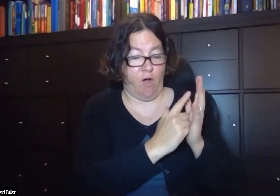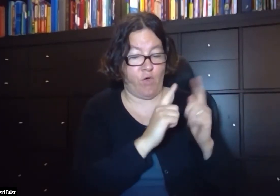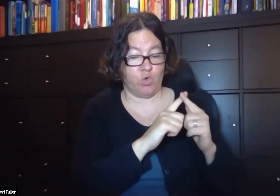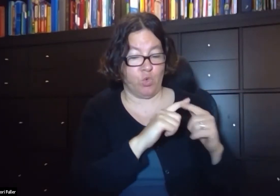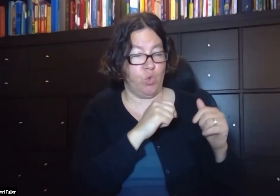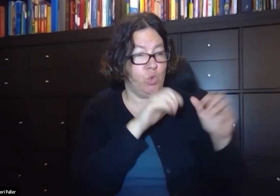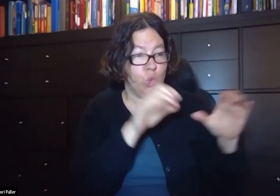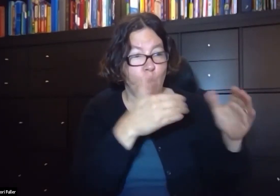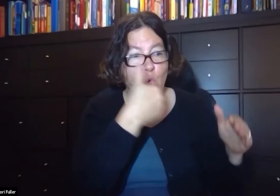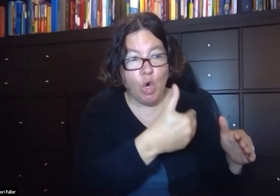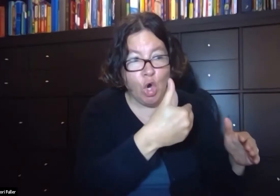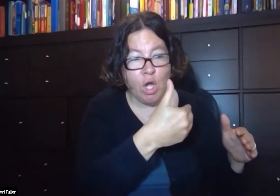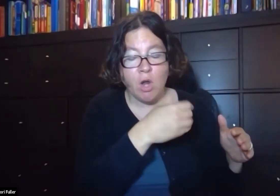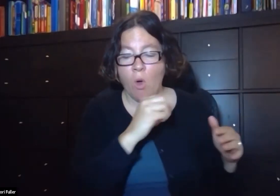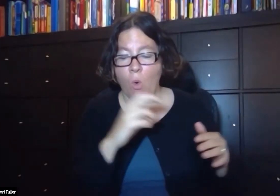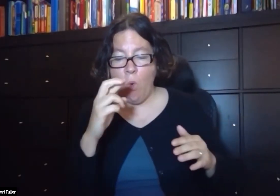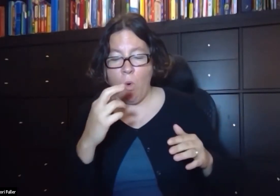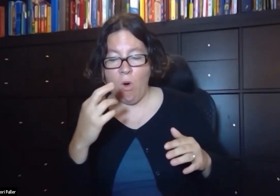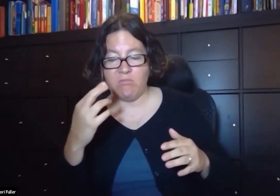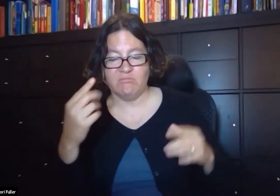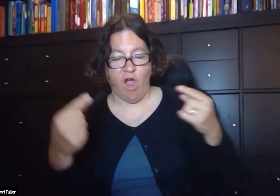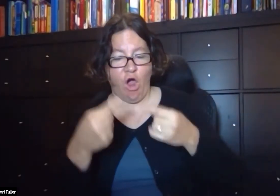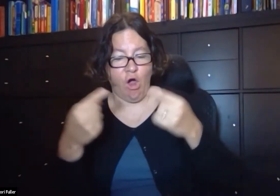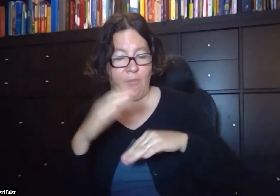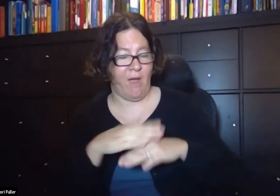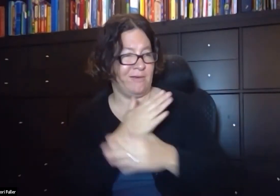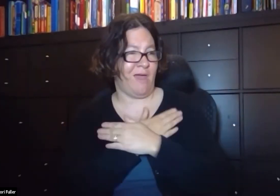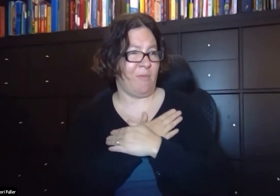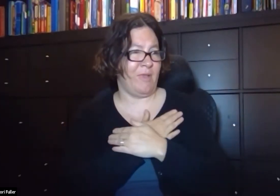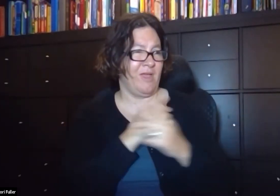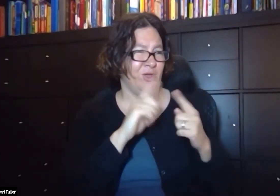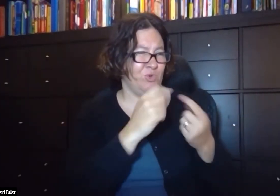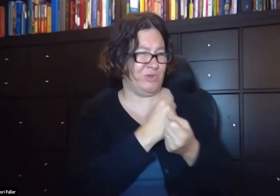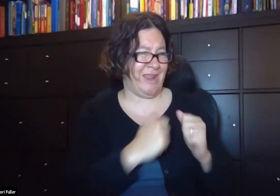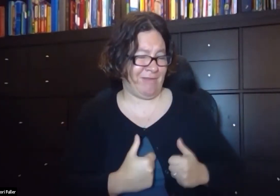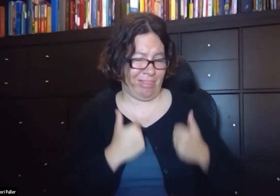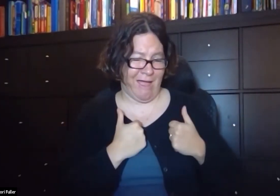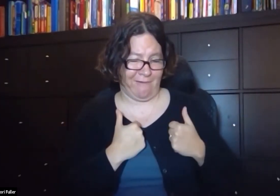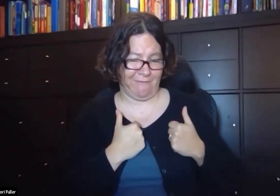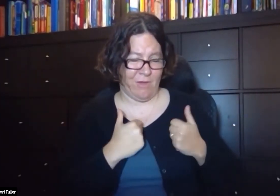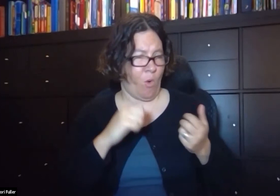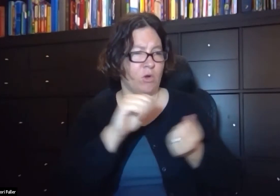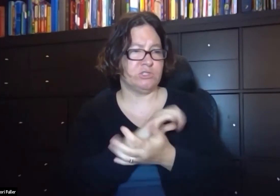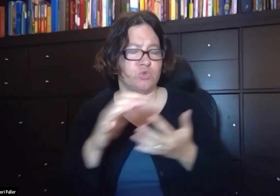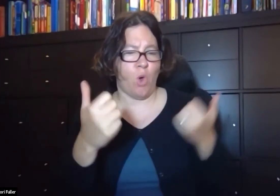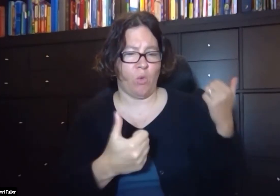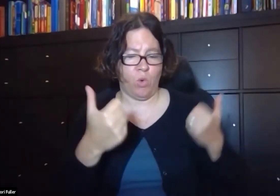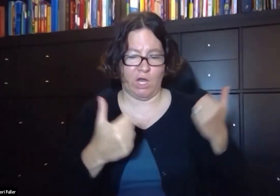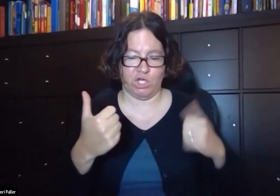by asking them, which is it lawful to do good or to do evil